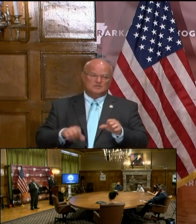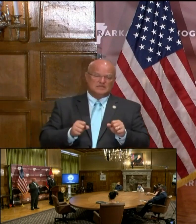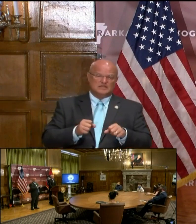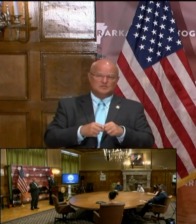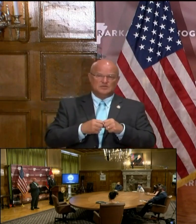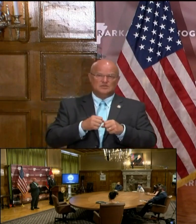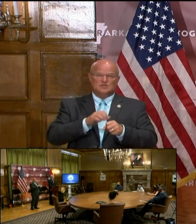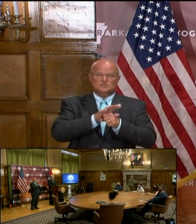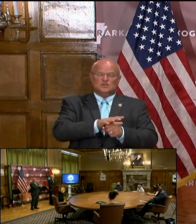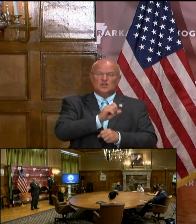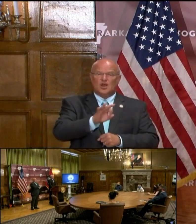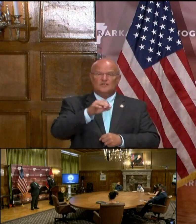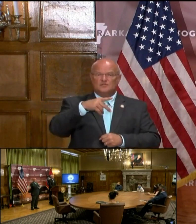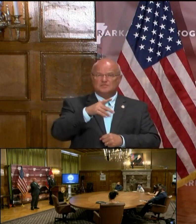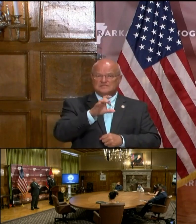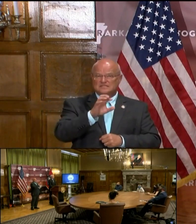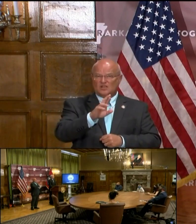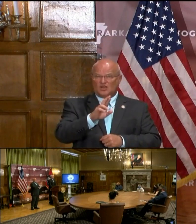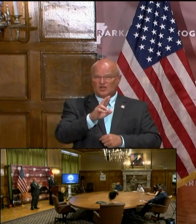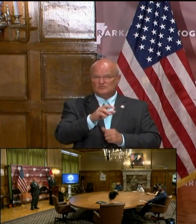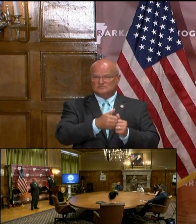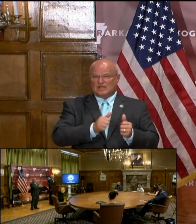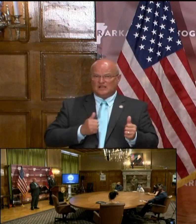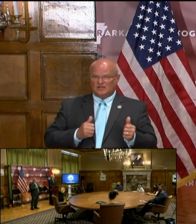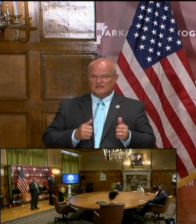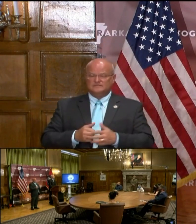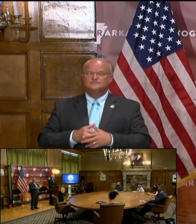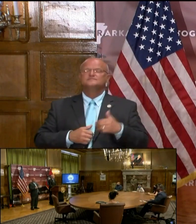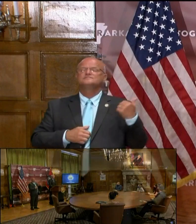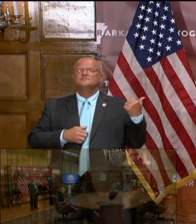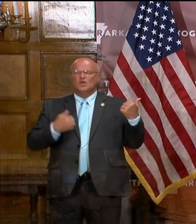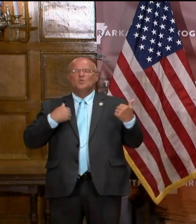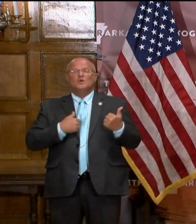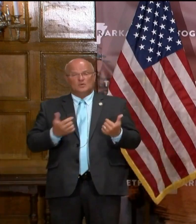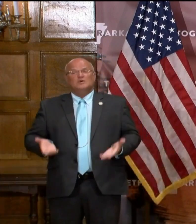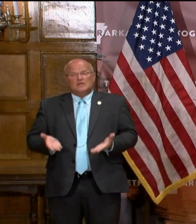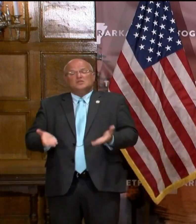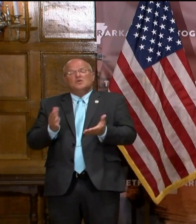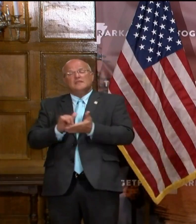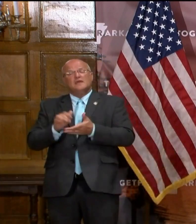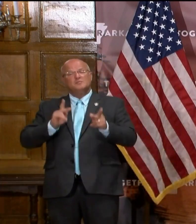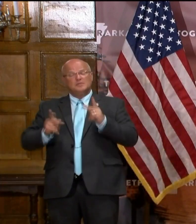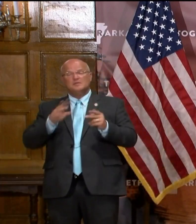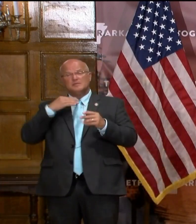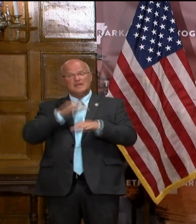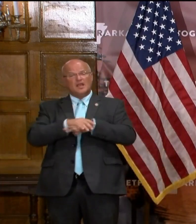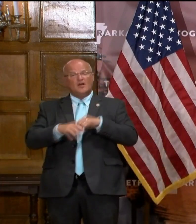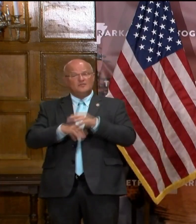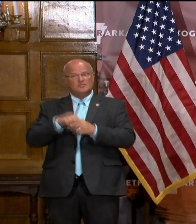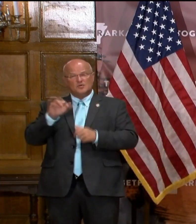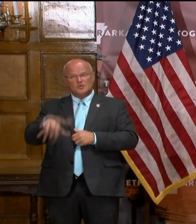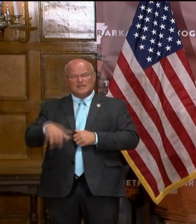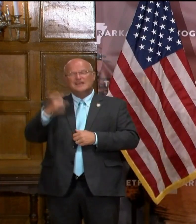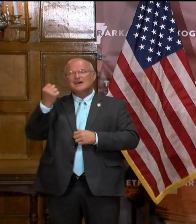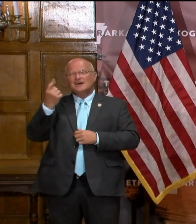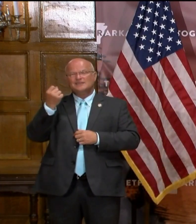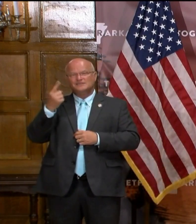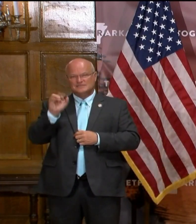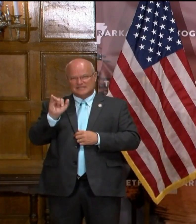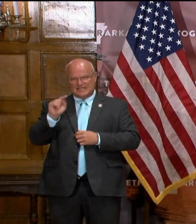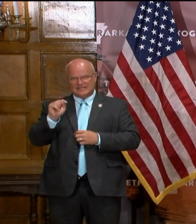little bit of the strain off the PCR backlogging? We want to encourage it. We want people to be comfortable with it, understand